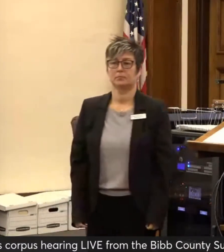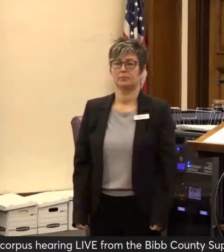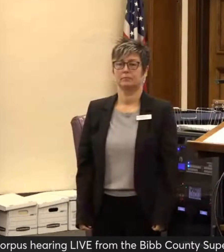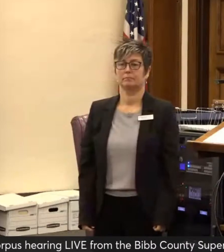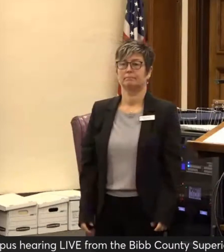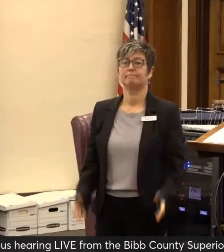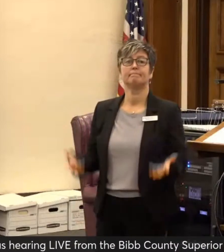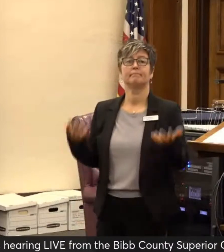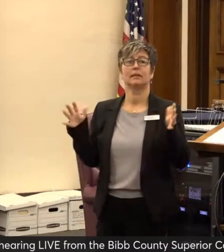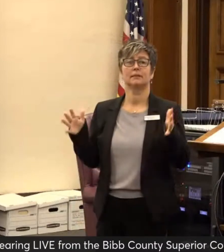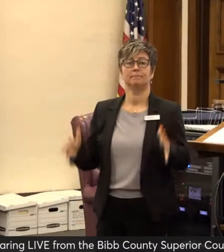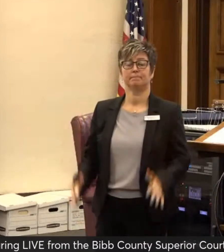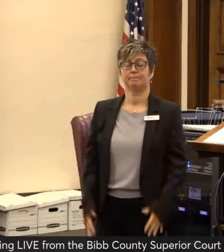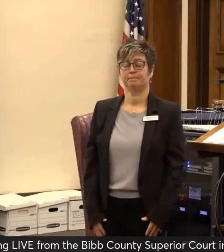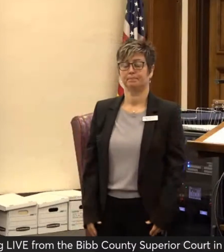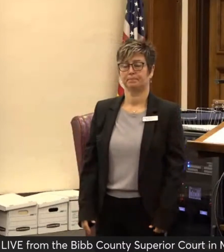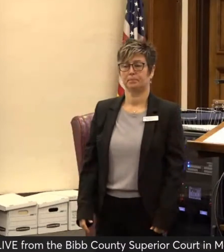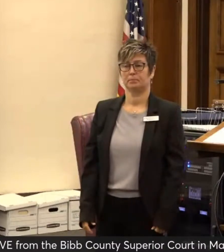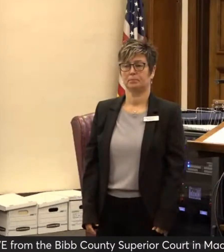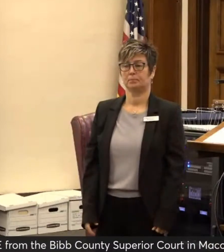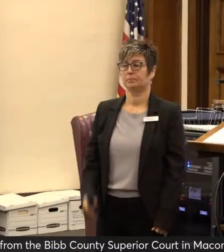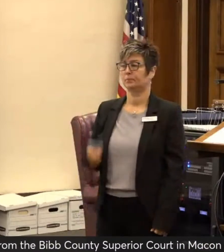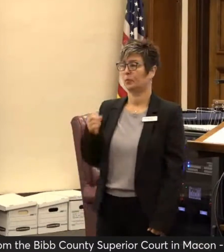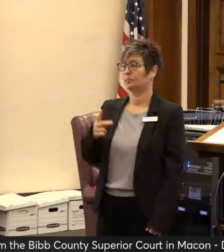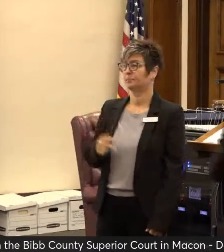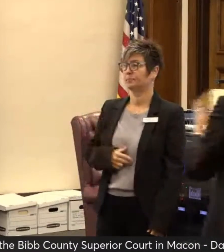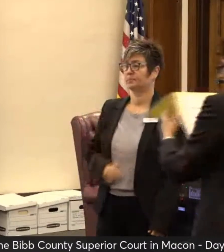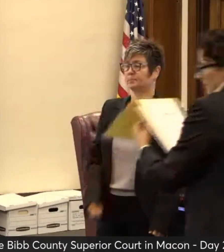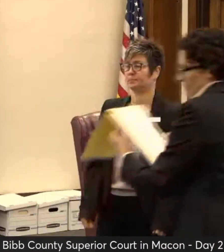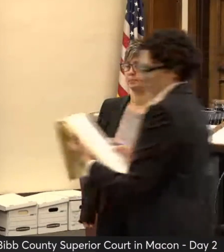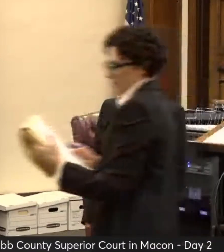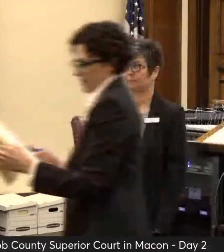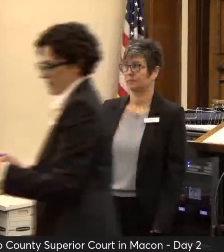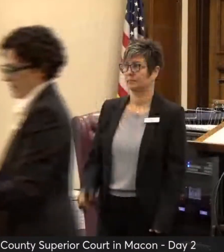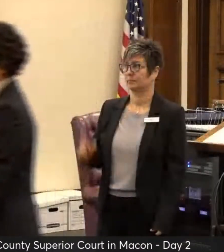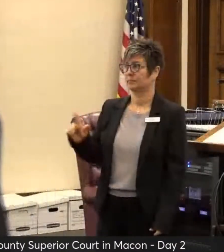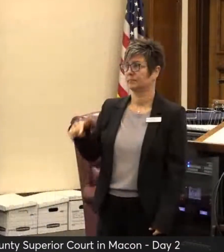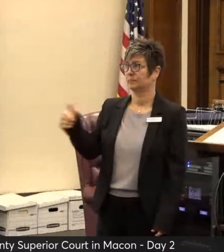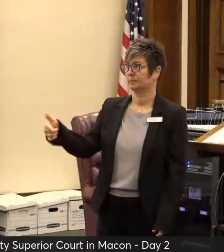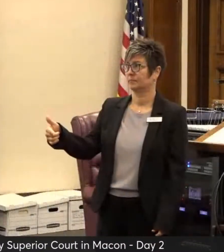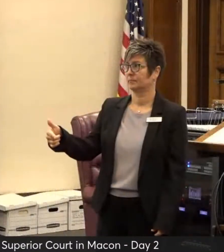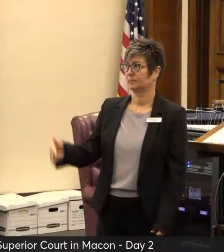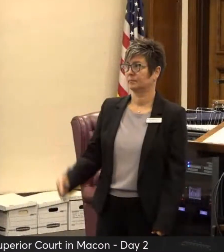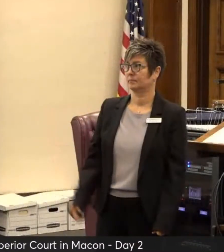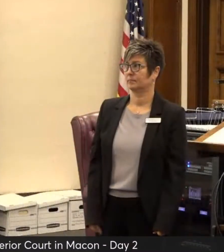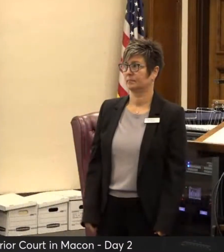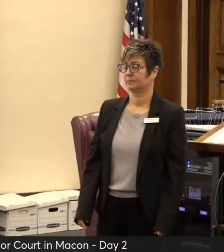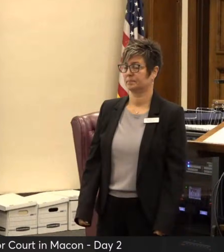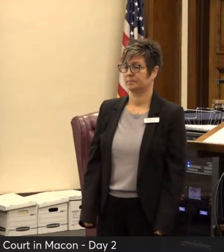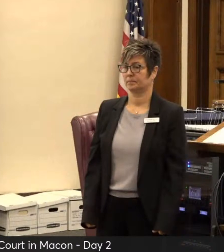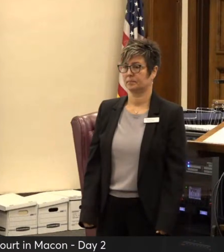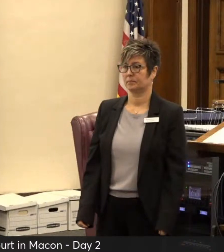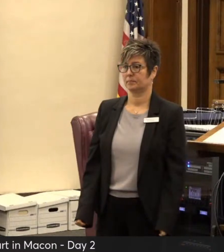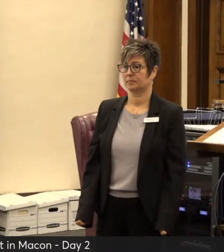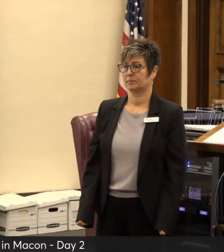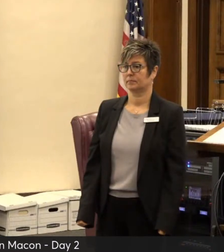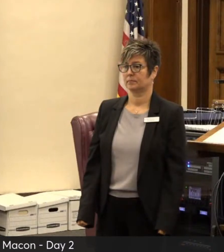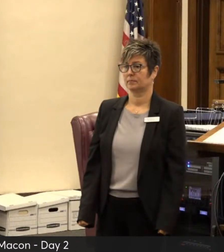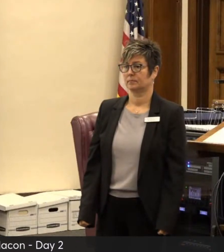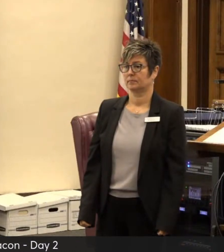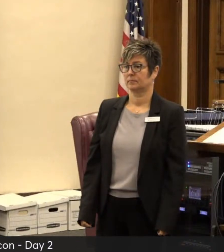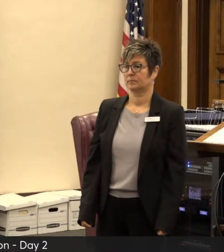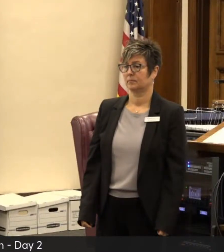Nothing further, Your Honor. All right. Anything further? Thank you, Your Honor.